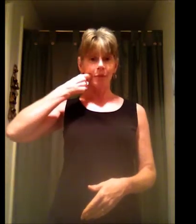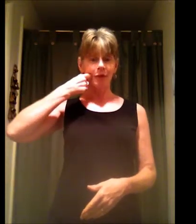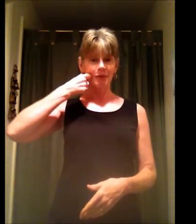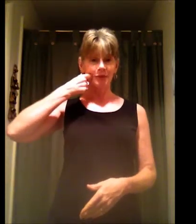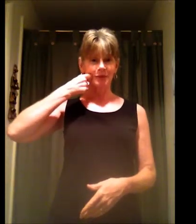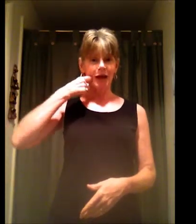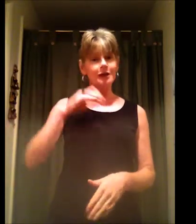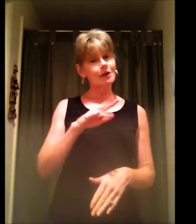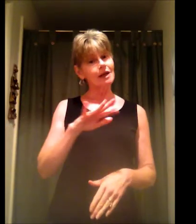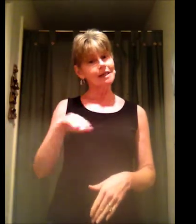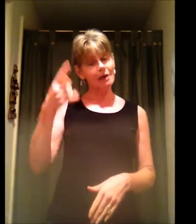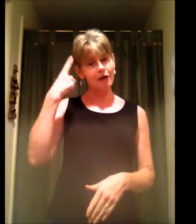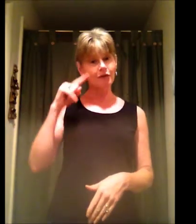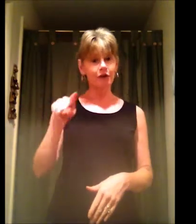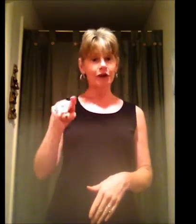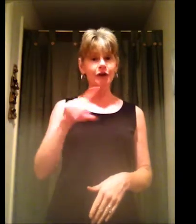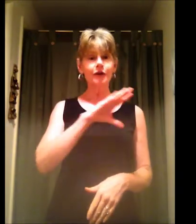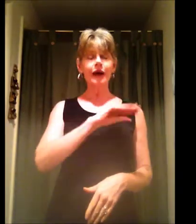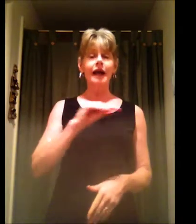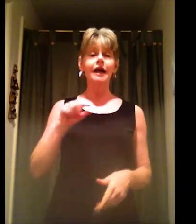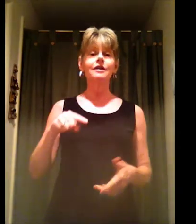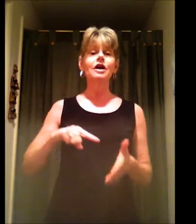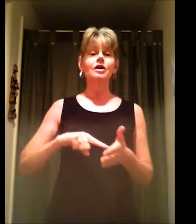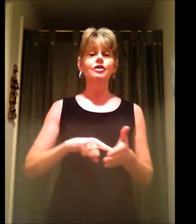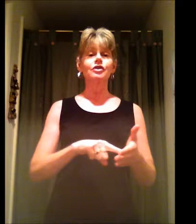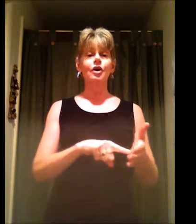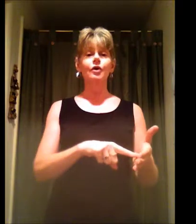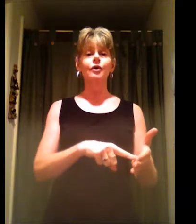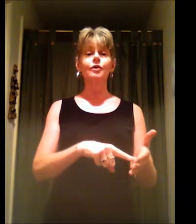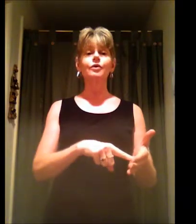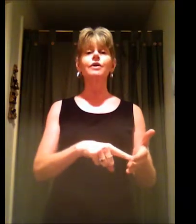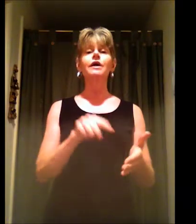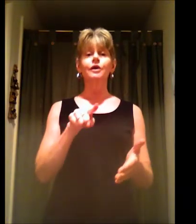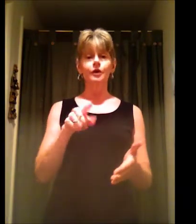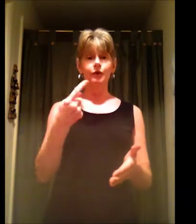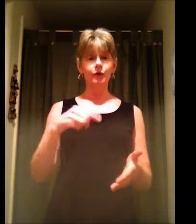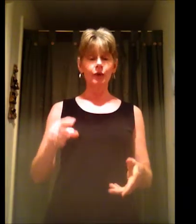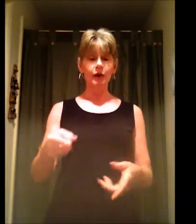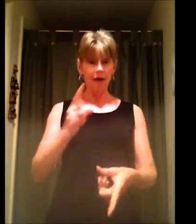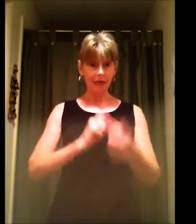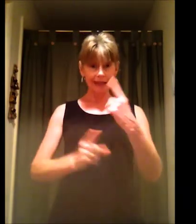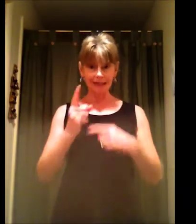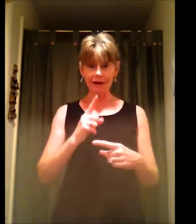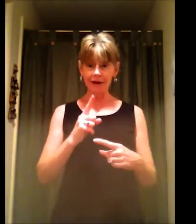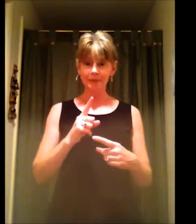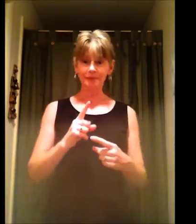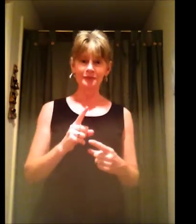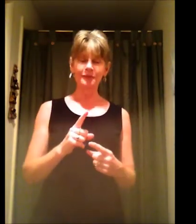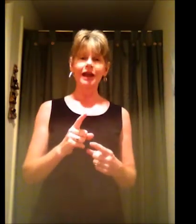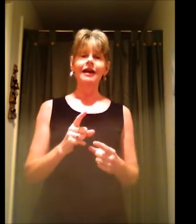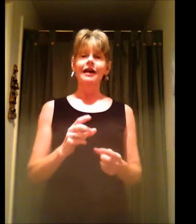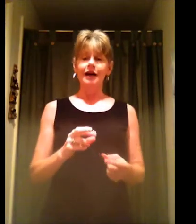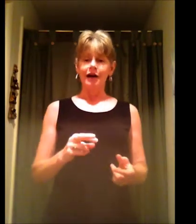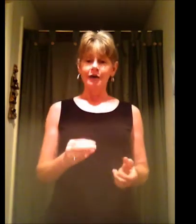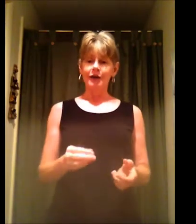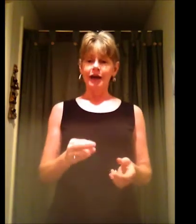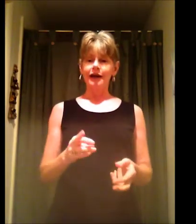apple. So I spelled for you and showed you the sign.